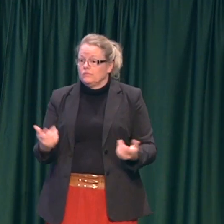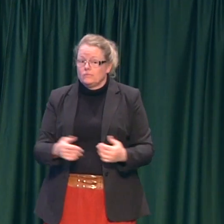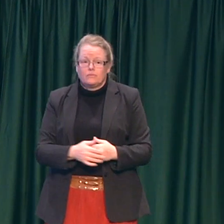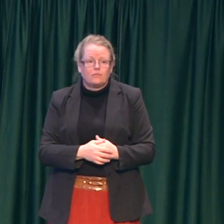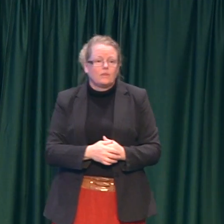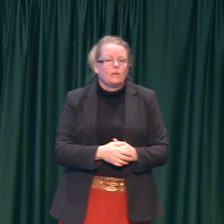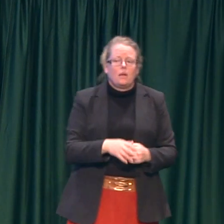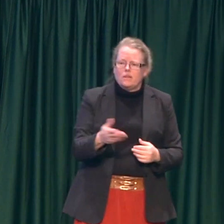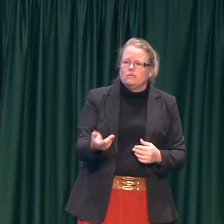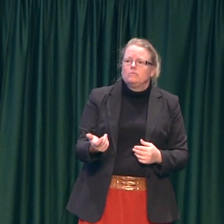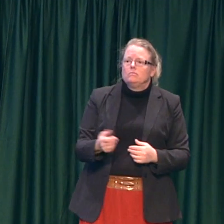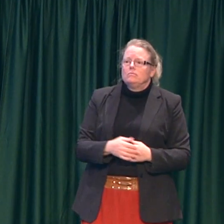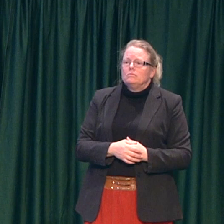and they are ever changing.